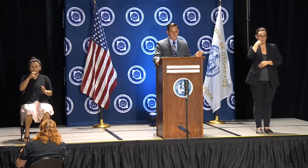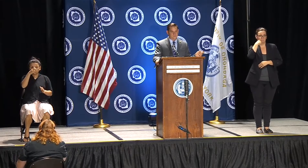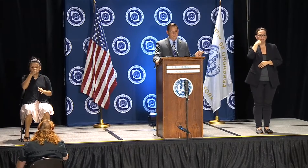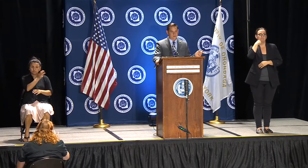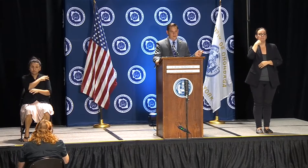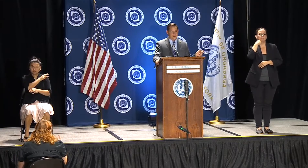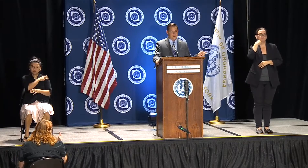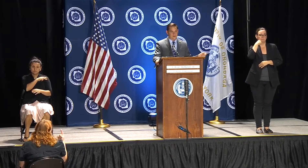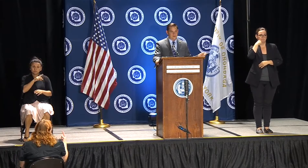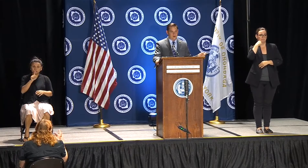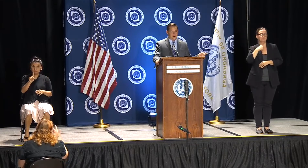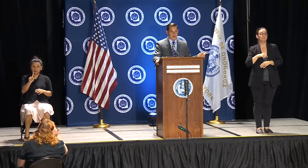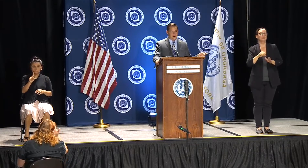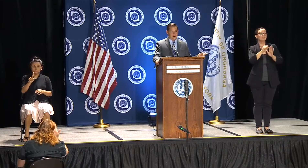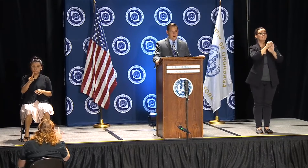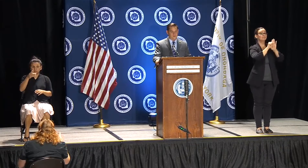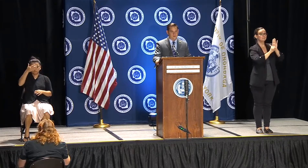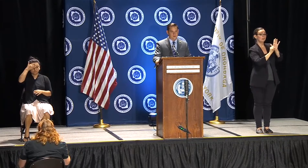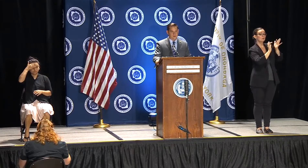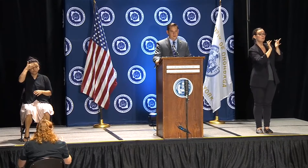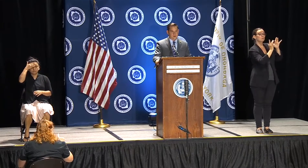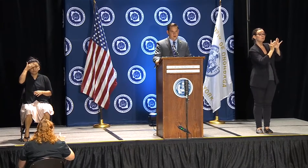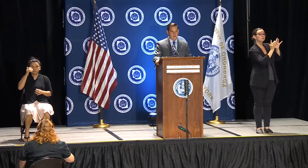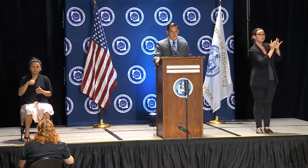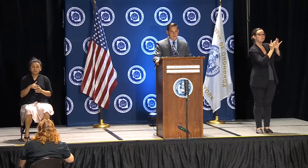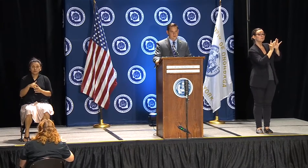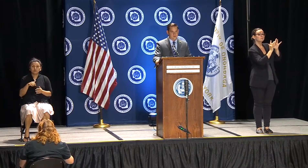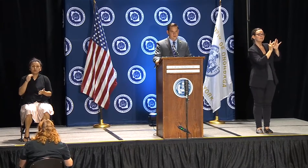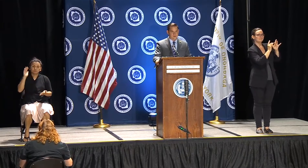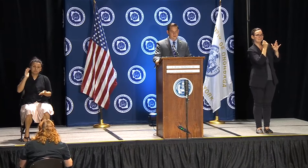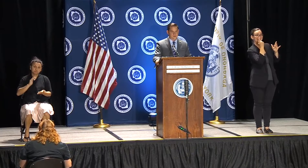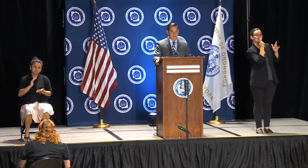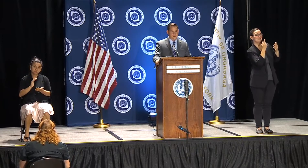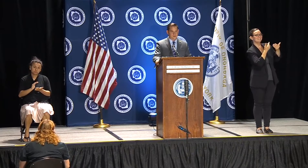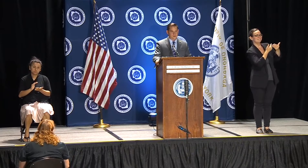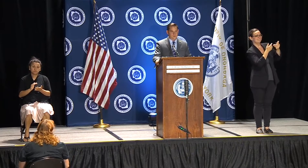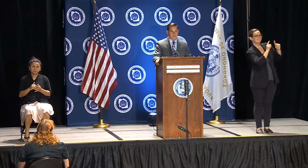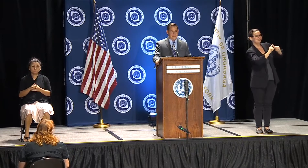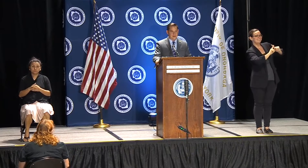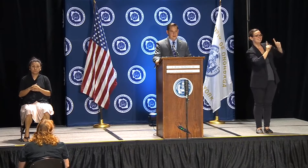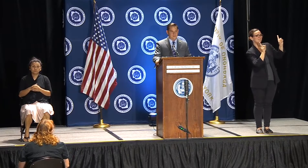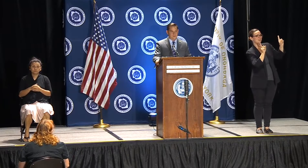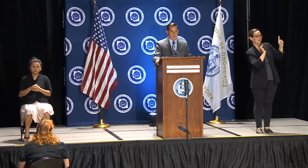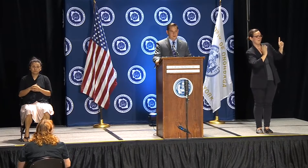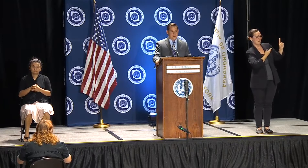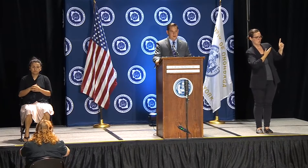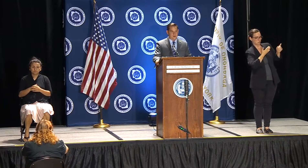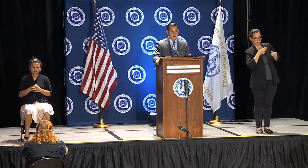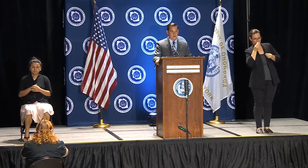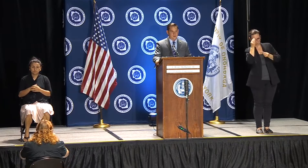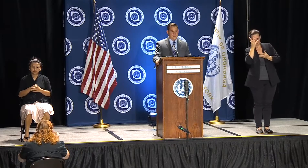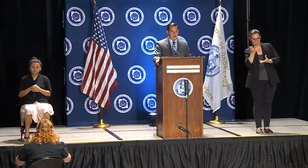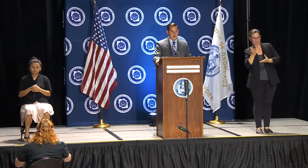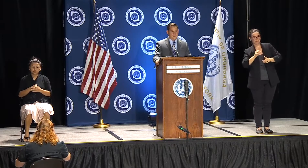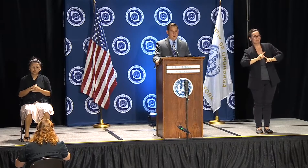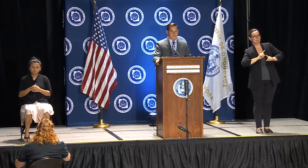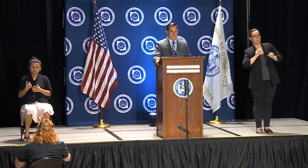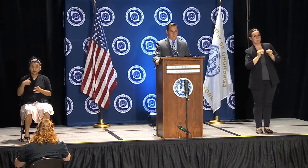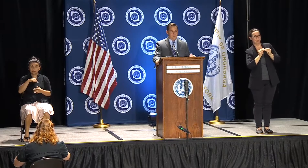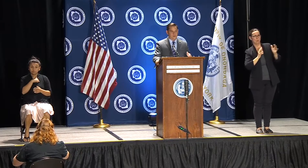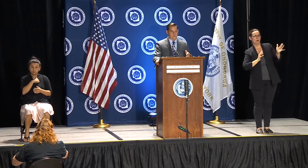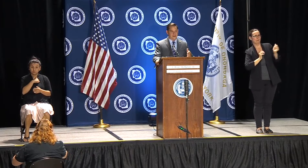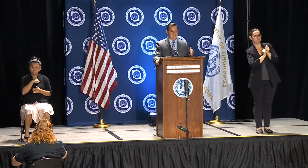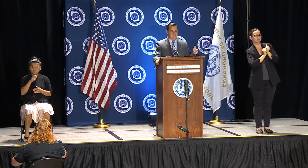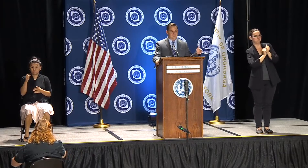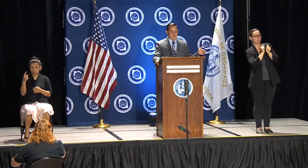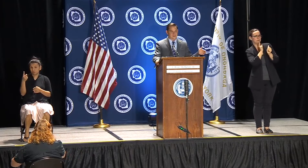website and our data are different. Ours is essentially real-time data. Often